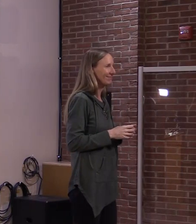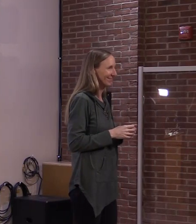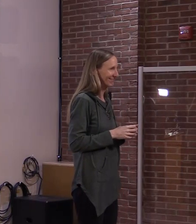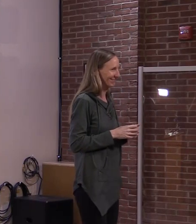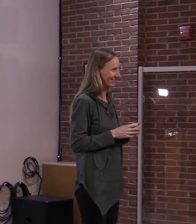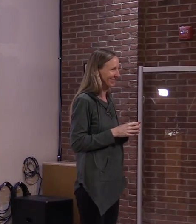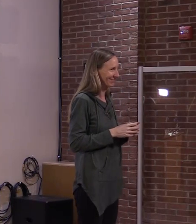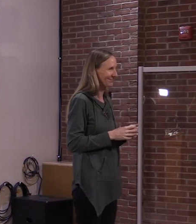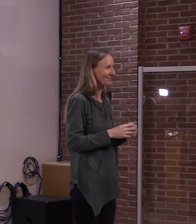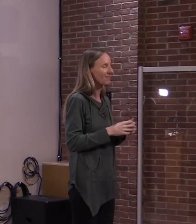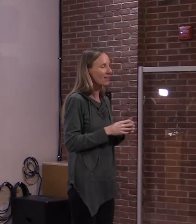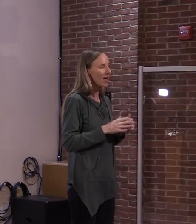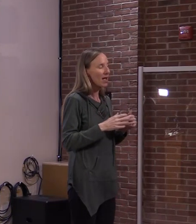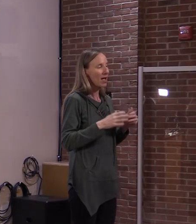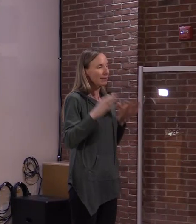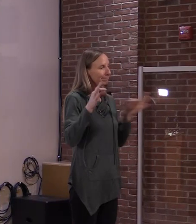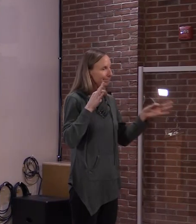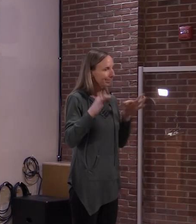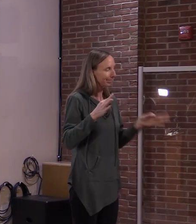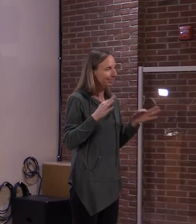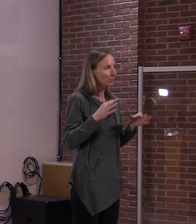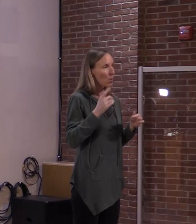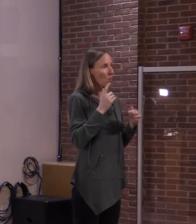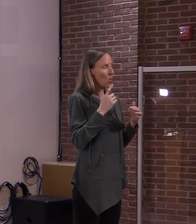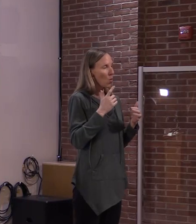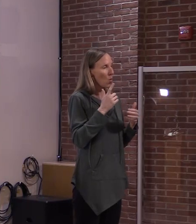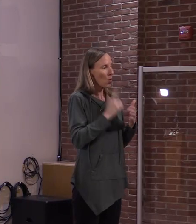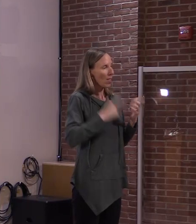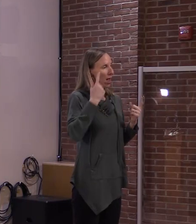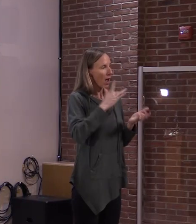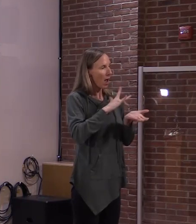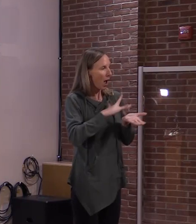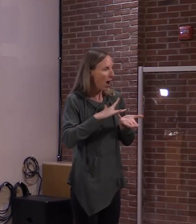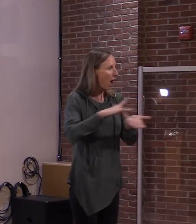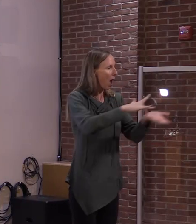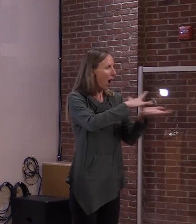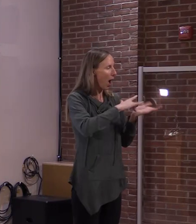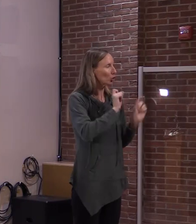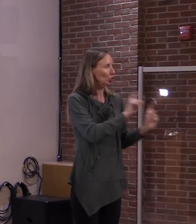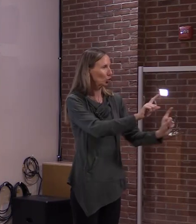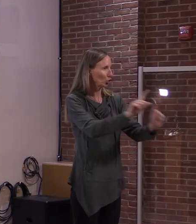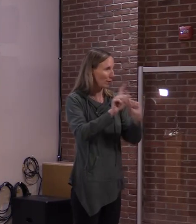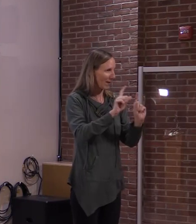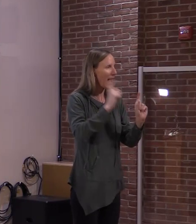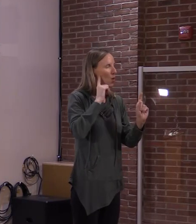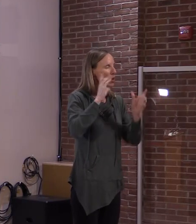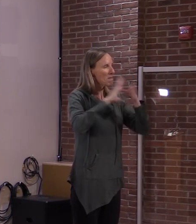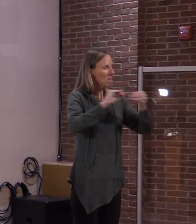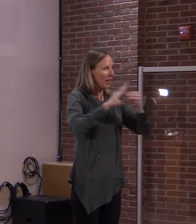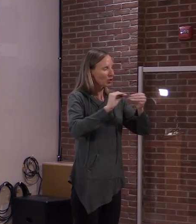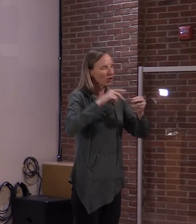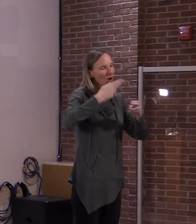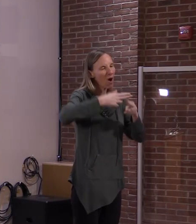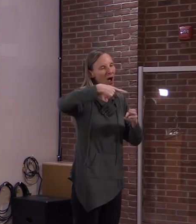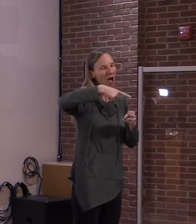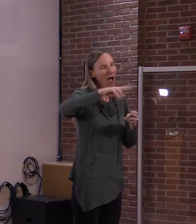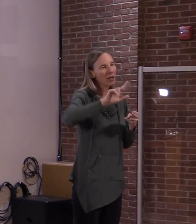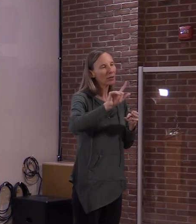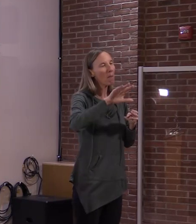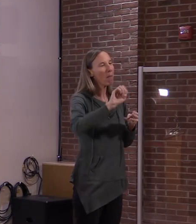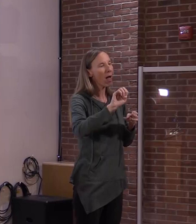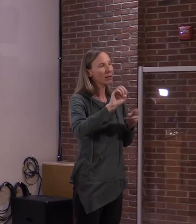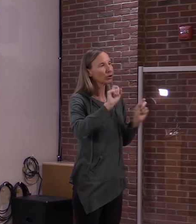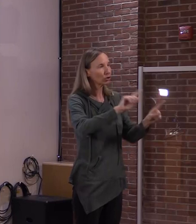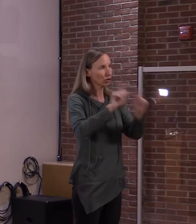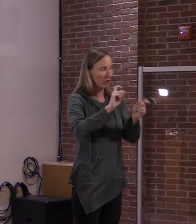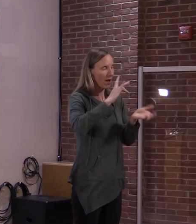the county development, they did take that pulse survey that we reference every so often, and then applied